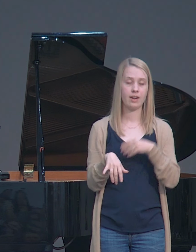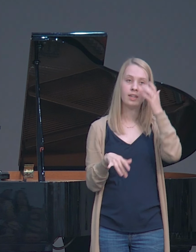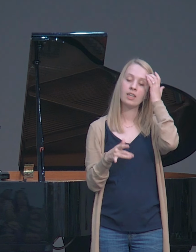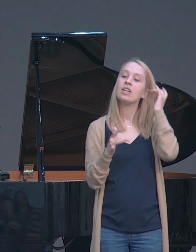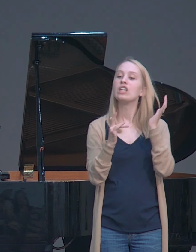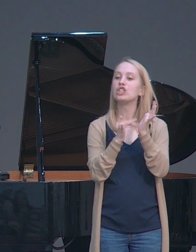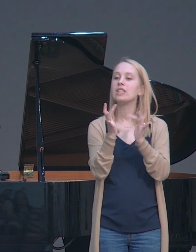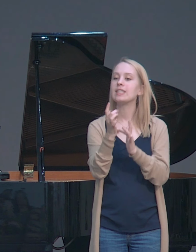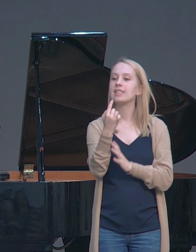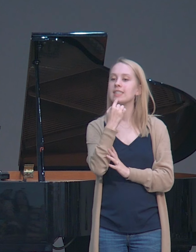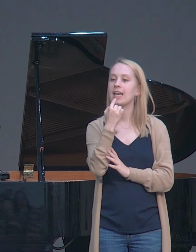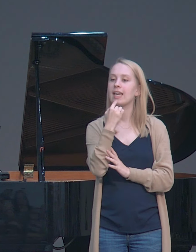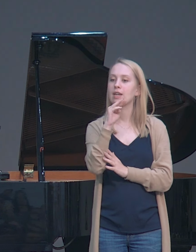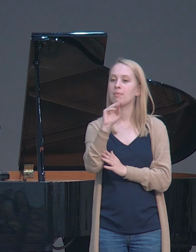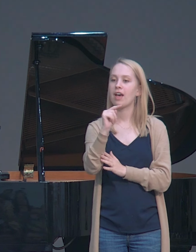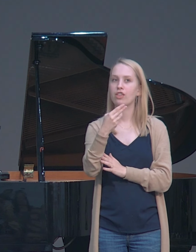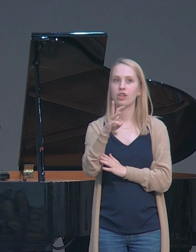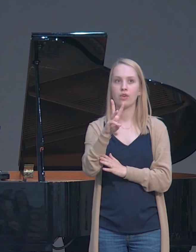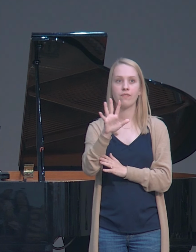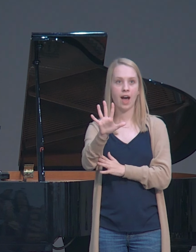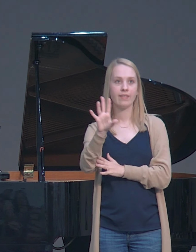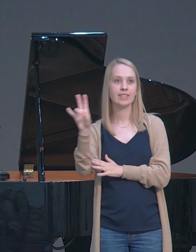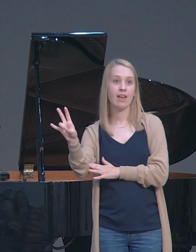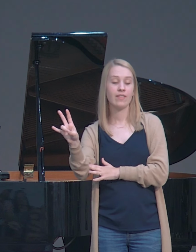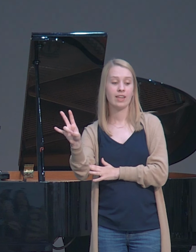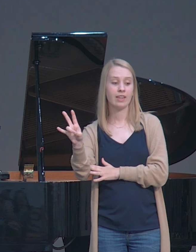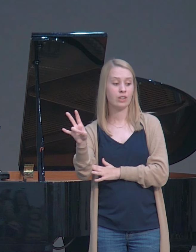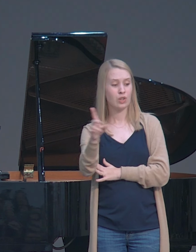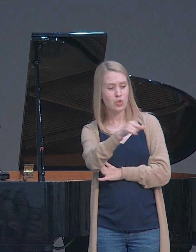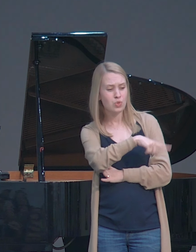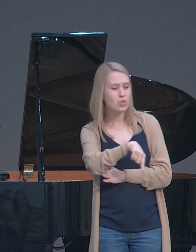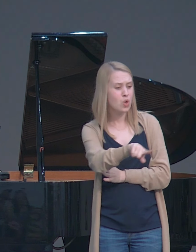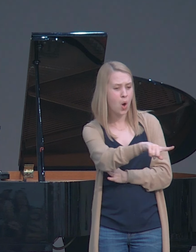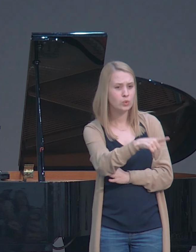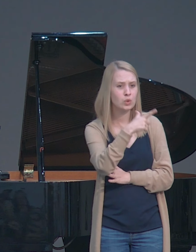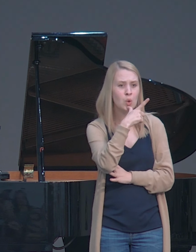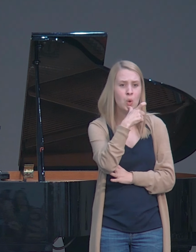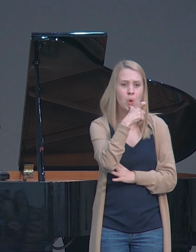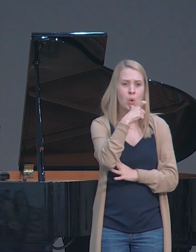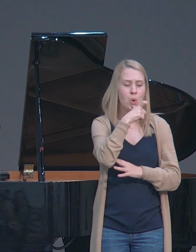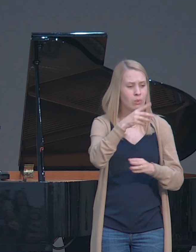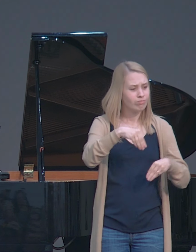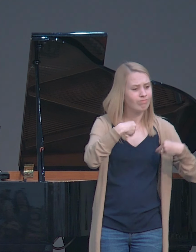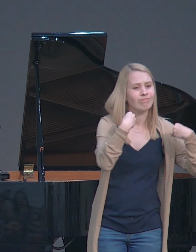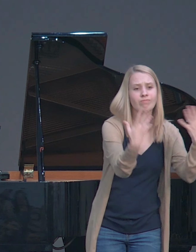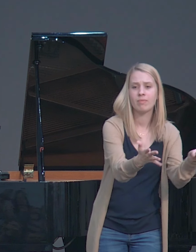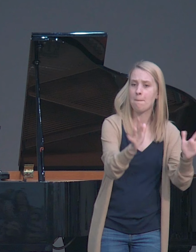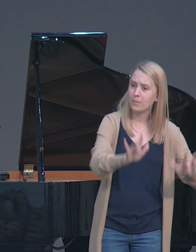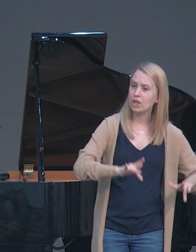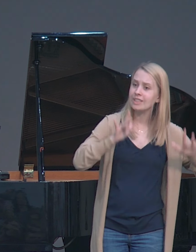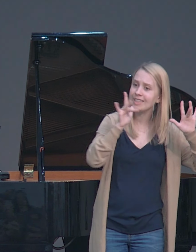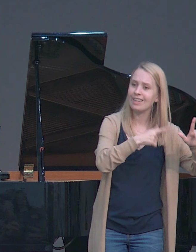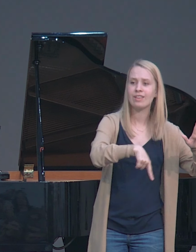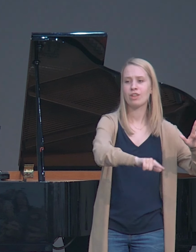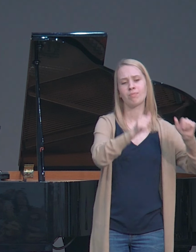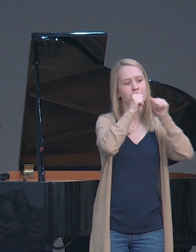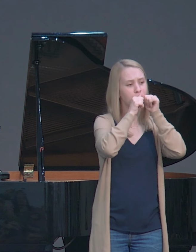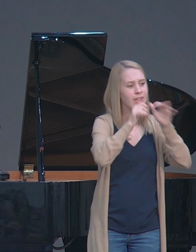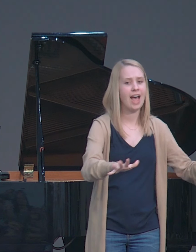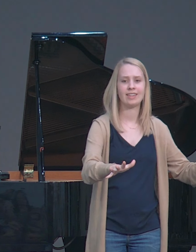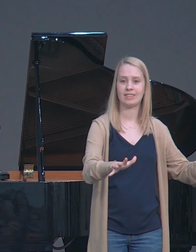Jesus said in Matthew 5, verse 7, blessed are the merciful, for they shall